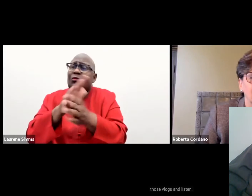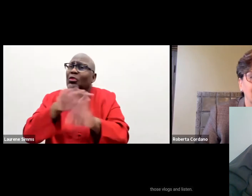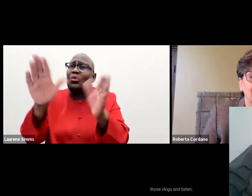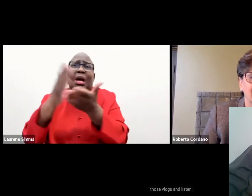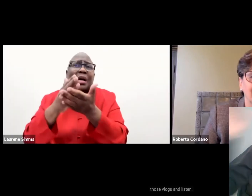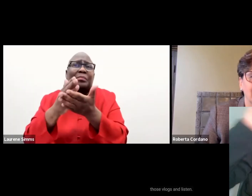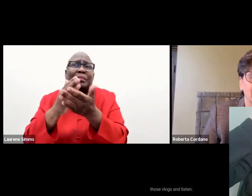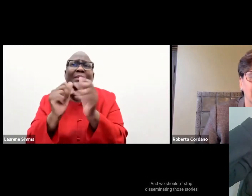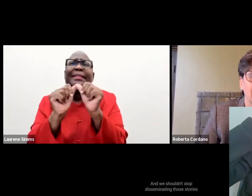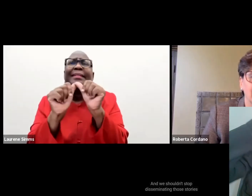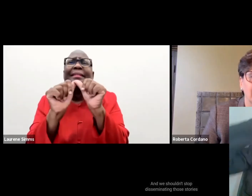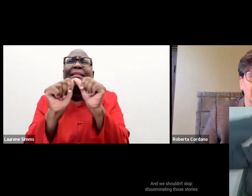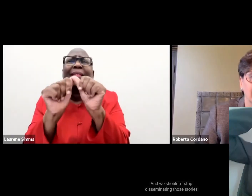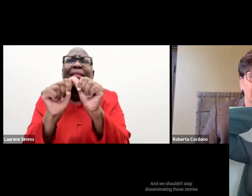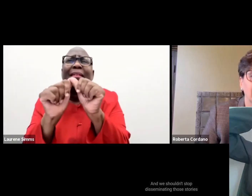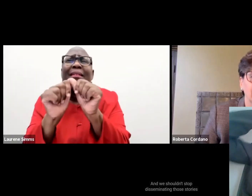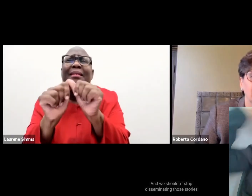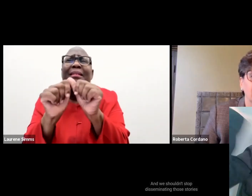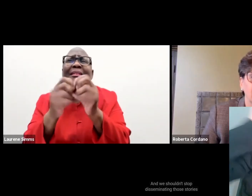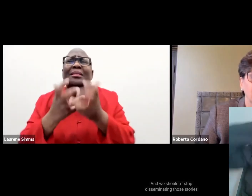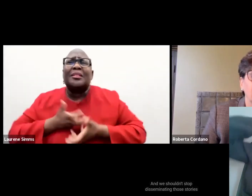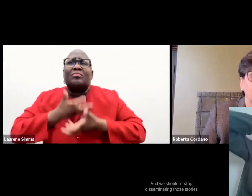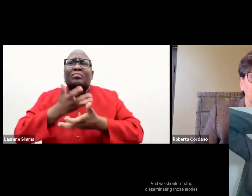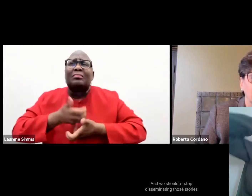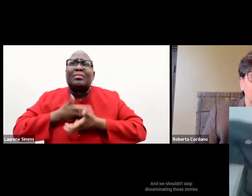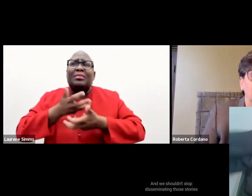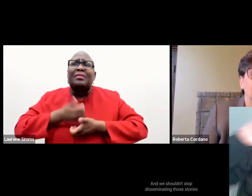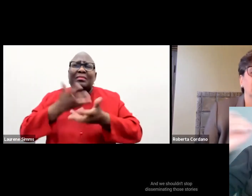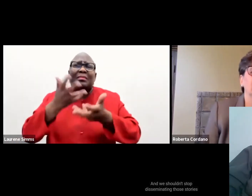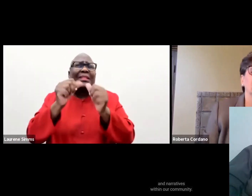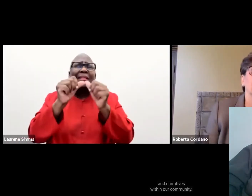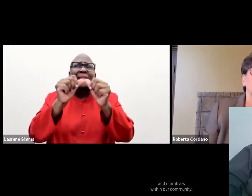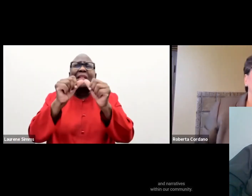us, those vlogs, and listen. And we shouldn't stop